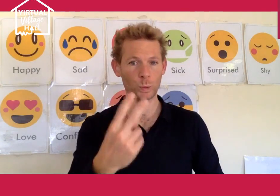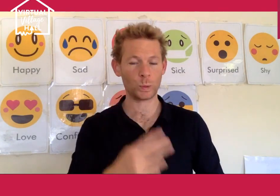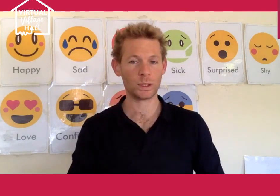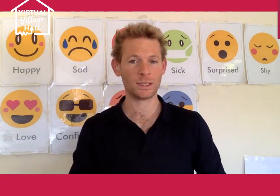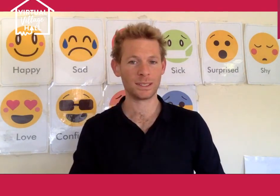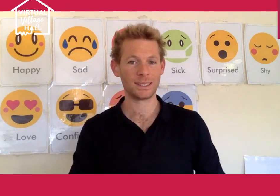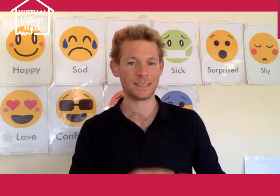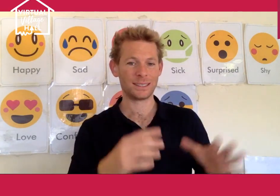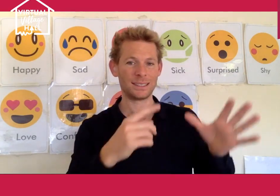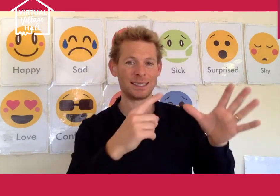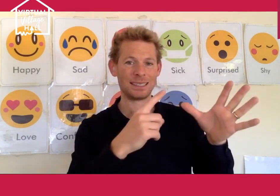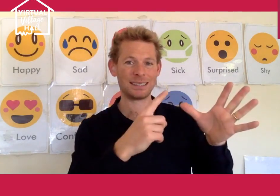Number 2